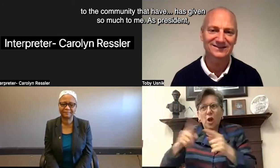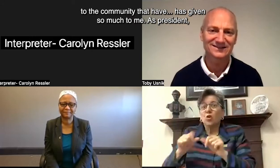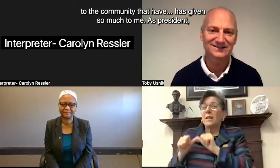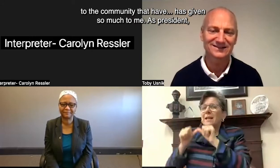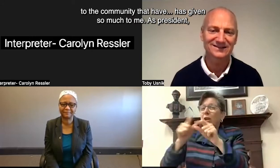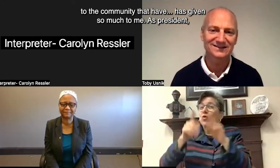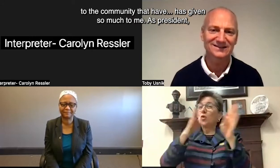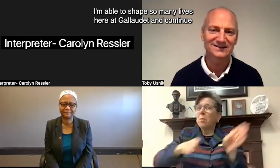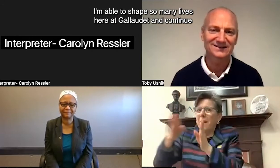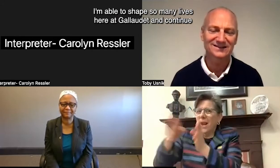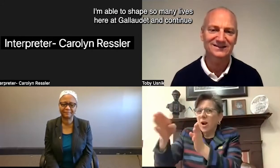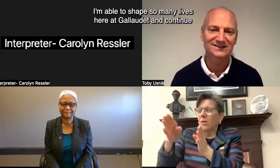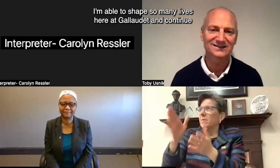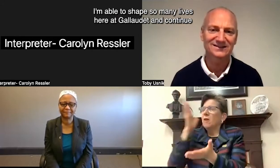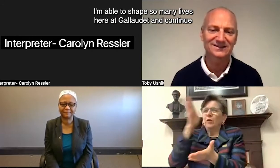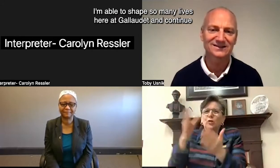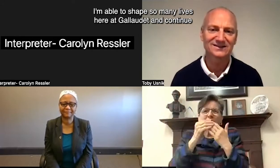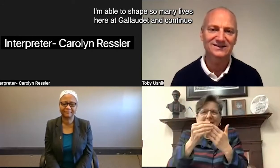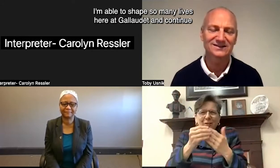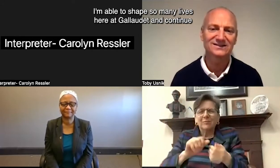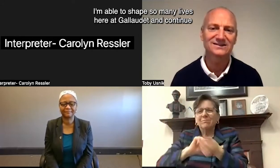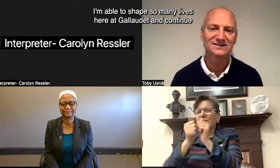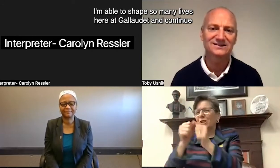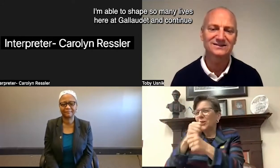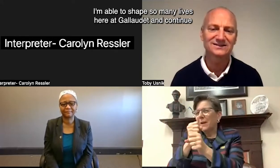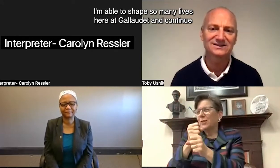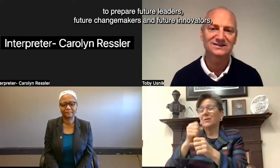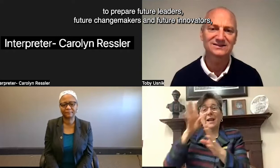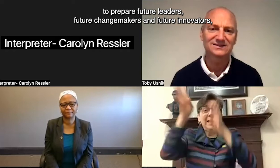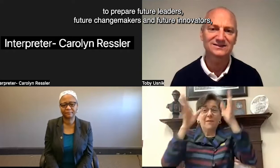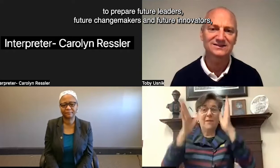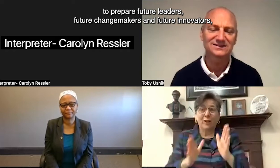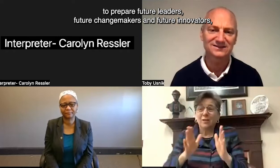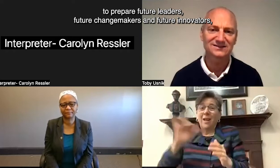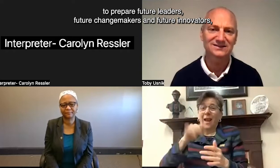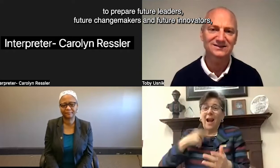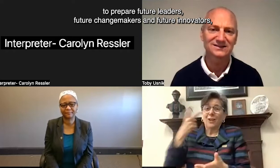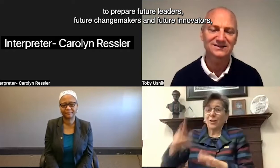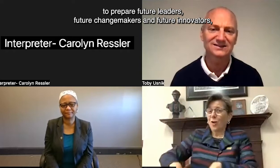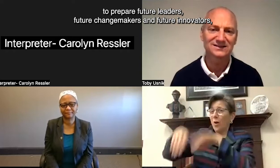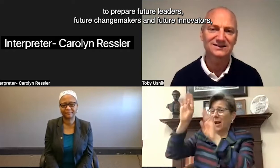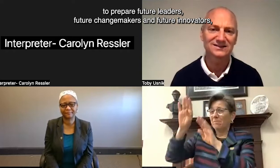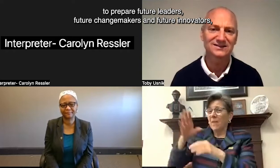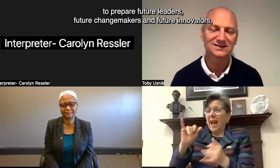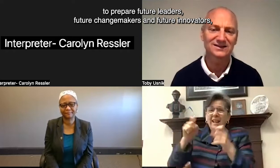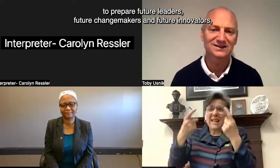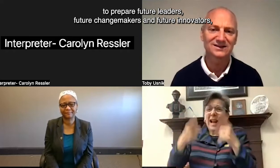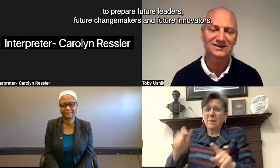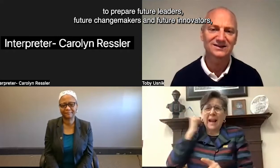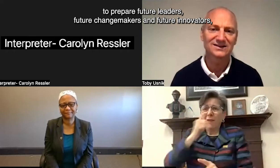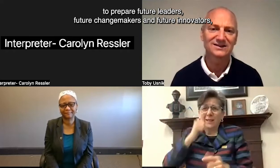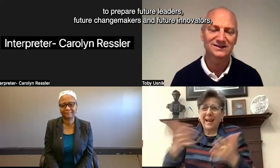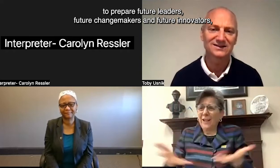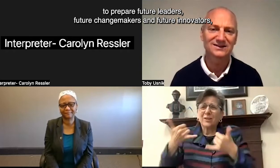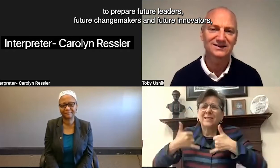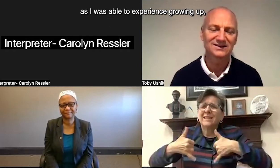to shape so many lives here at Gallaudet and continue to prepare future leaders, future change makers, and future innovators, as I was able